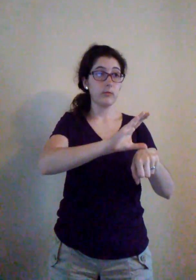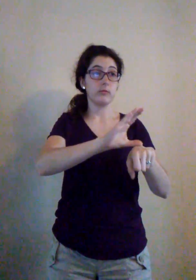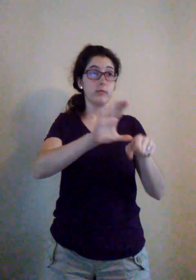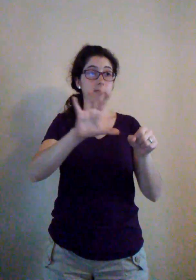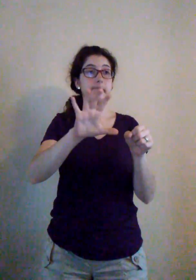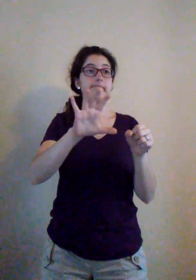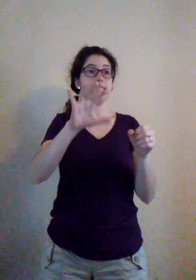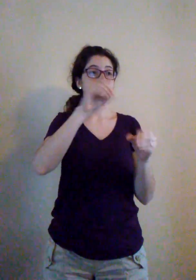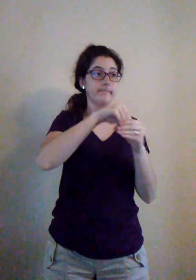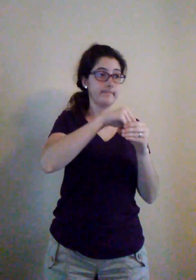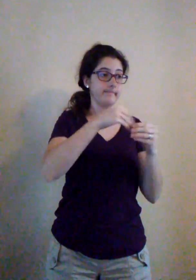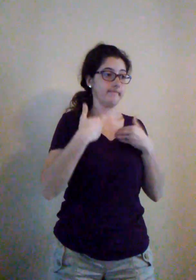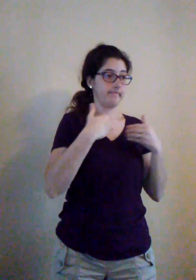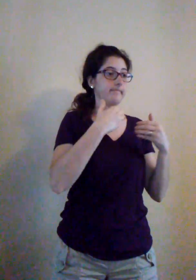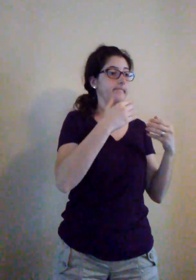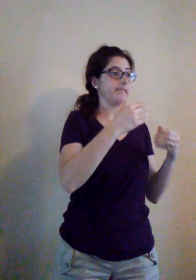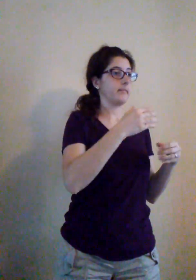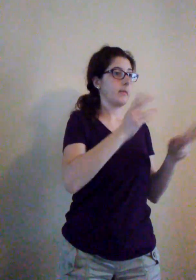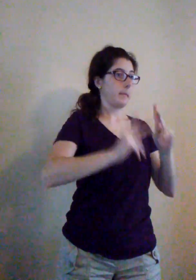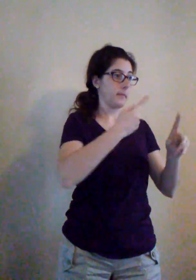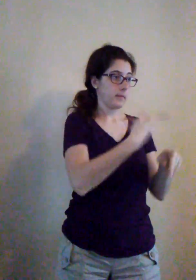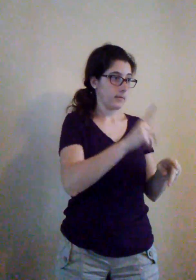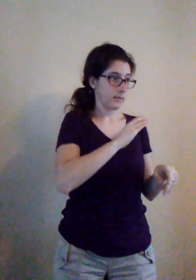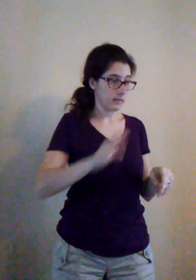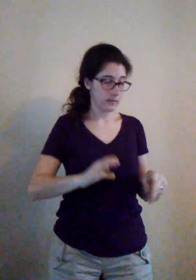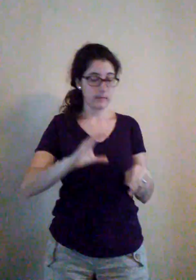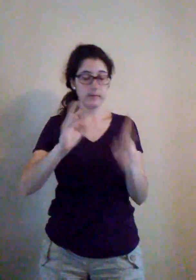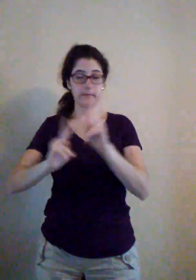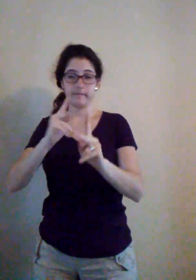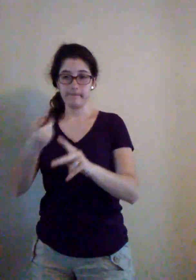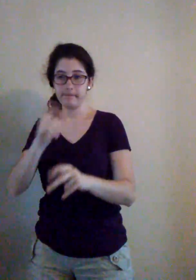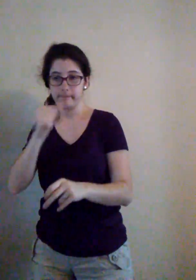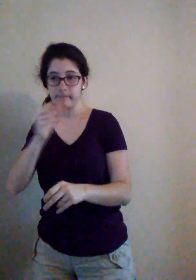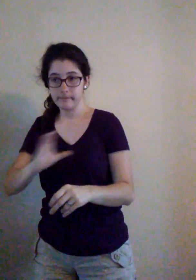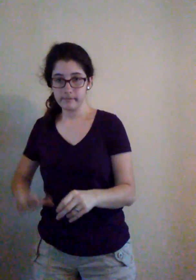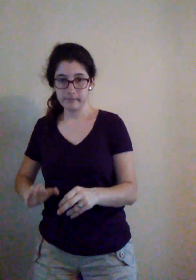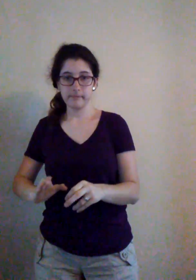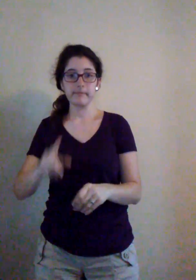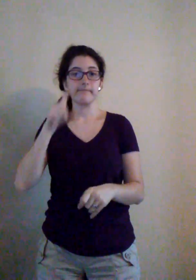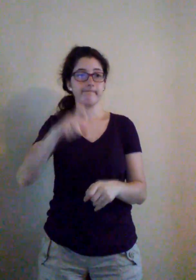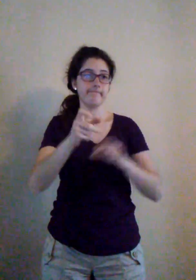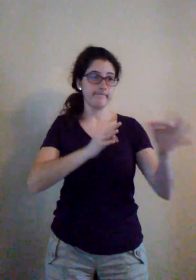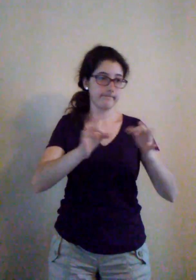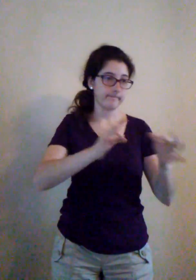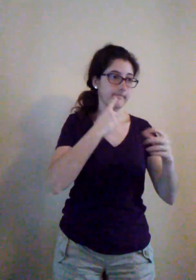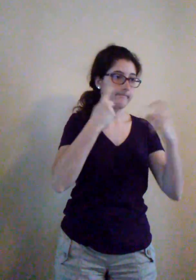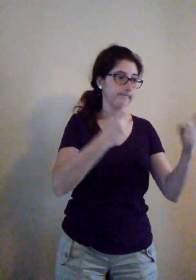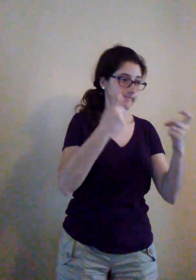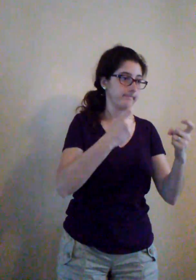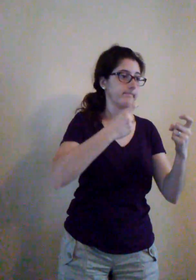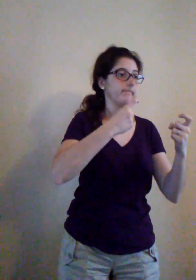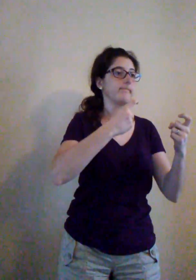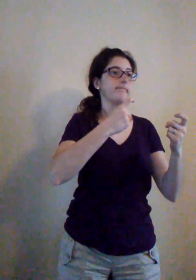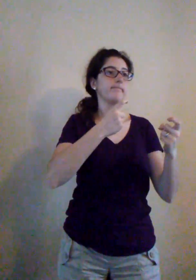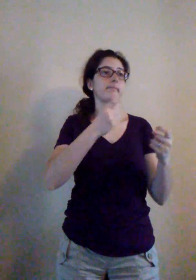you've got to unpack sin in its many, many different dimensions. It's helpful, too, to give some books to people.